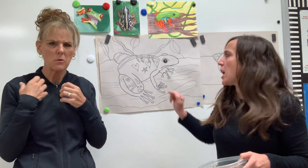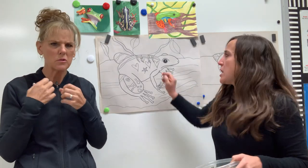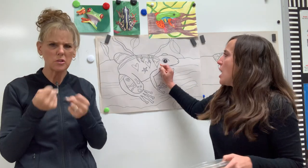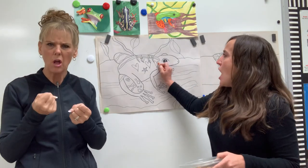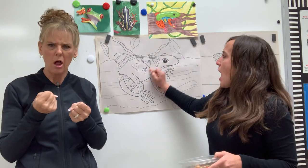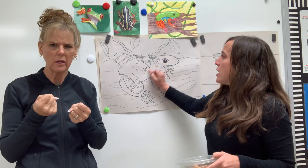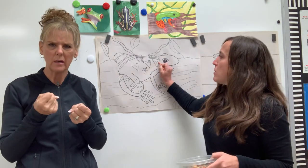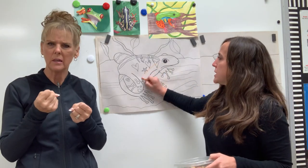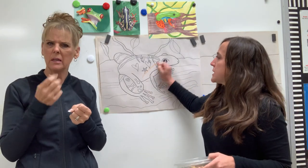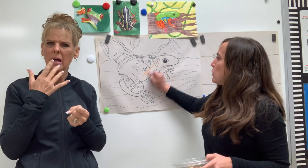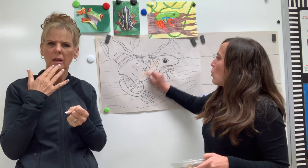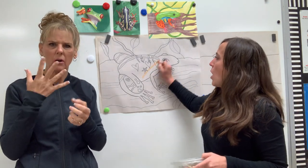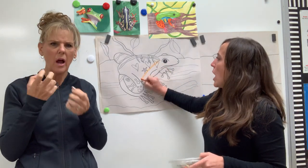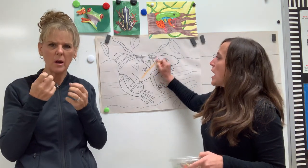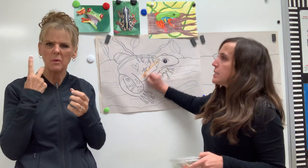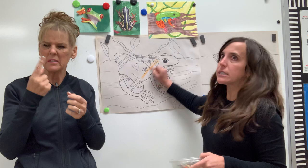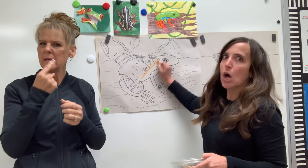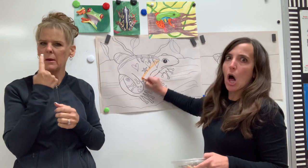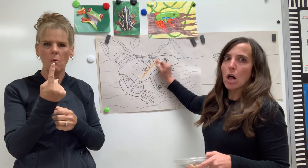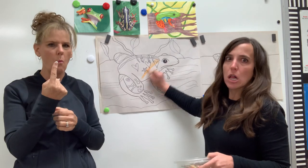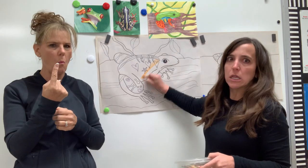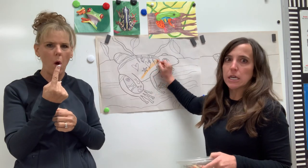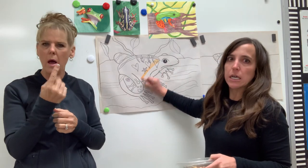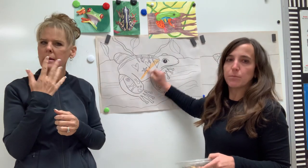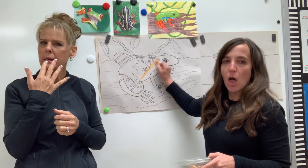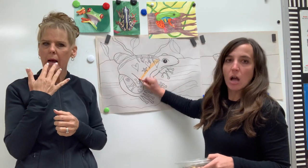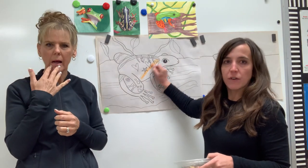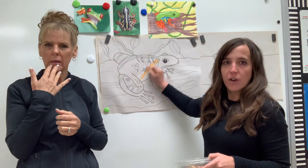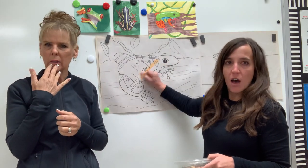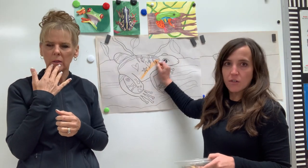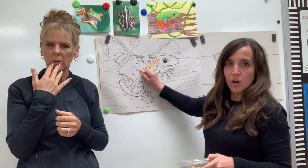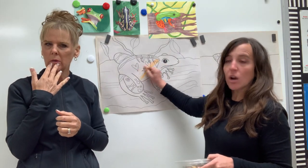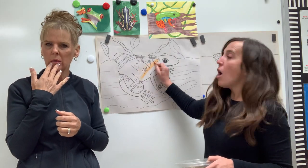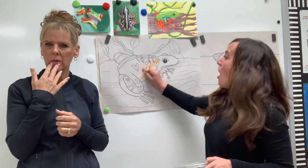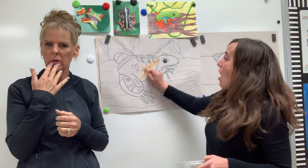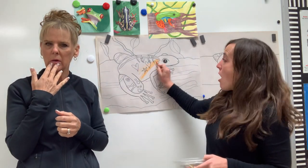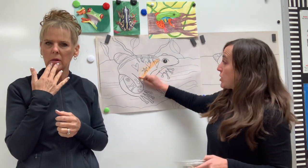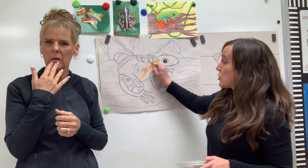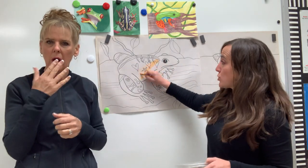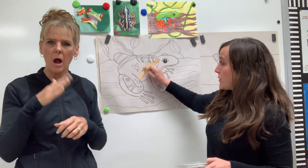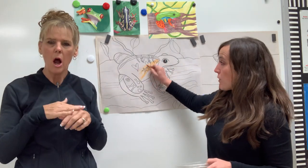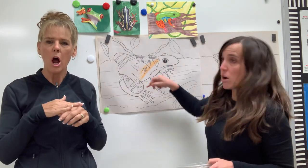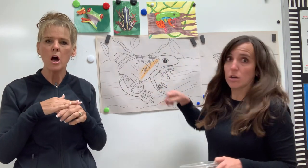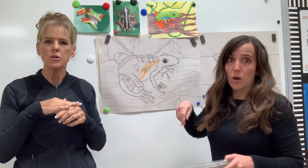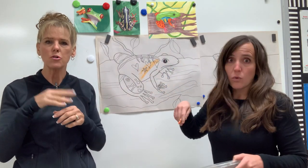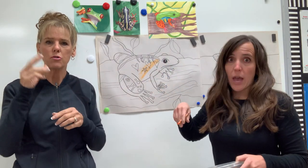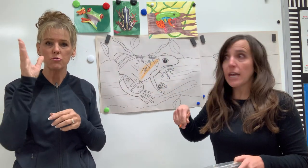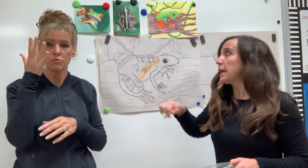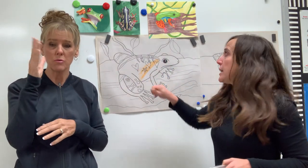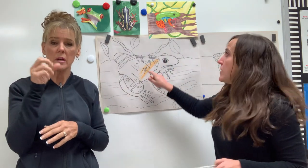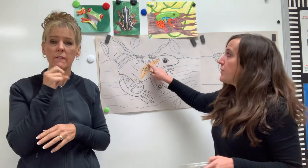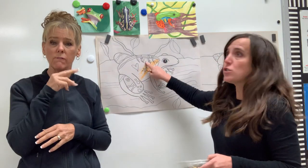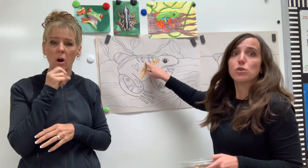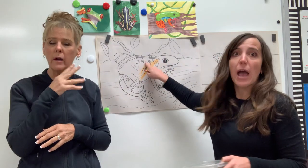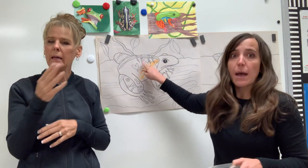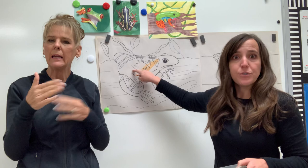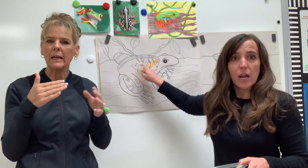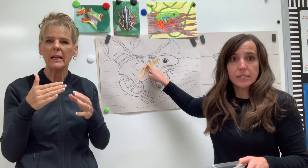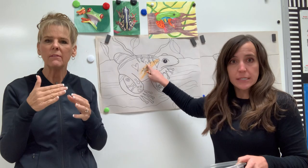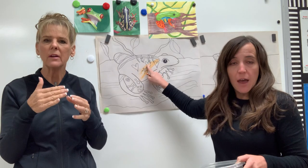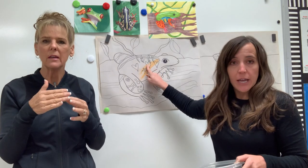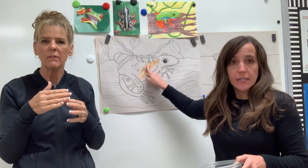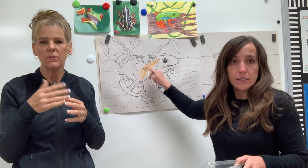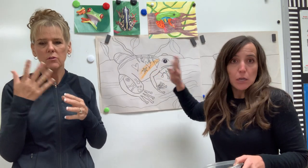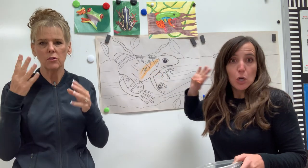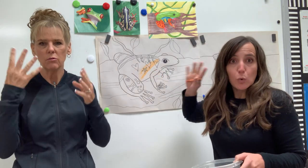you've ever done, I don't wanna see one solid block of color on your tree frog, okay? Even if you do